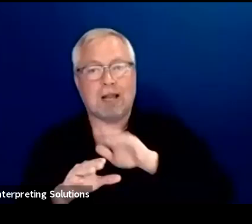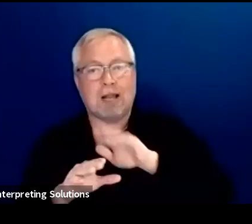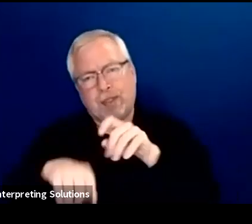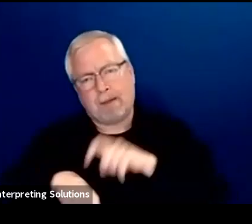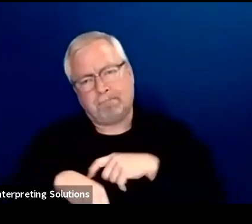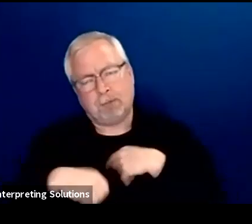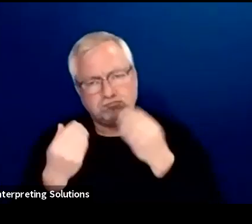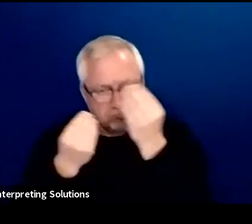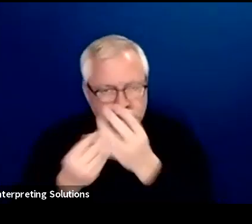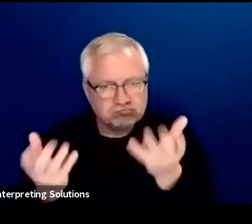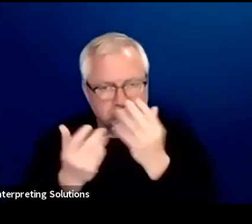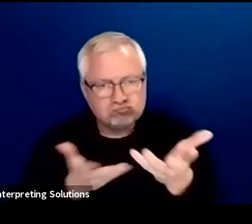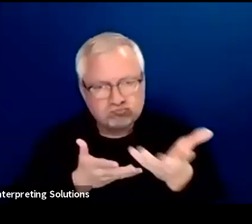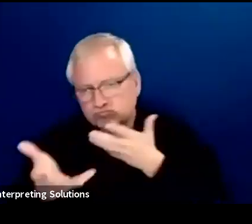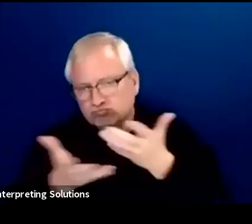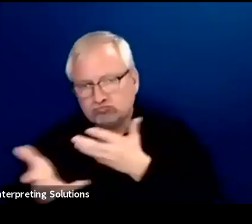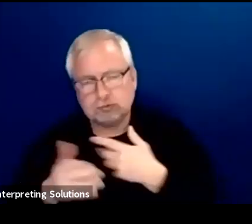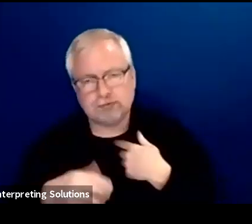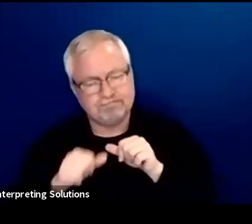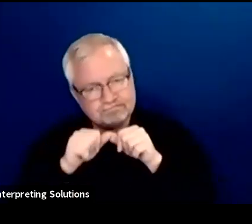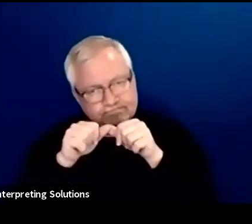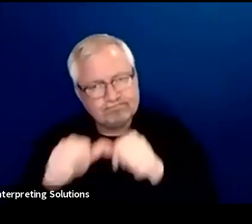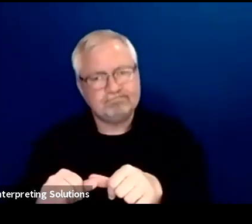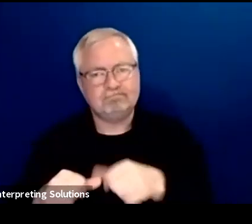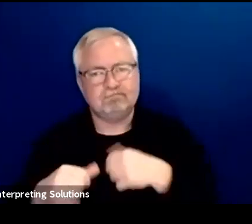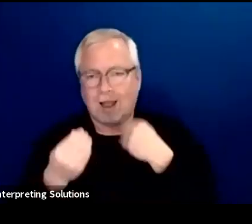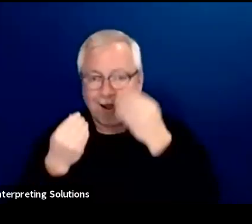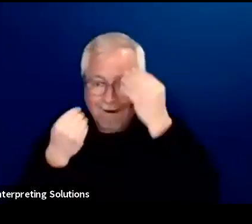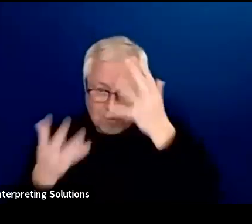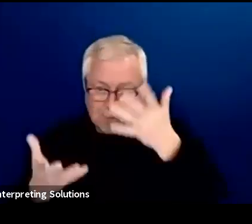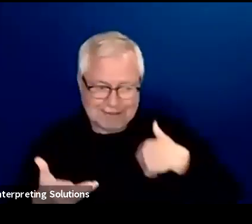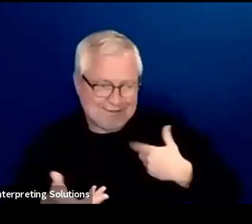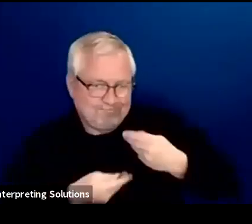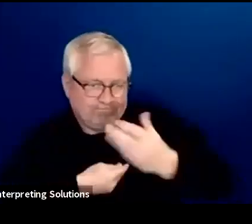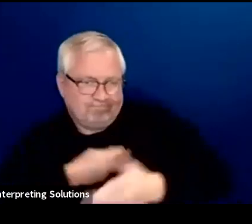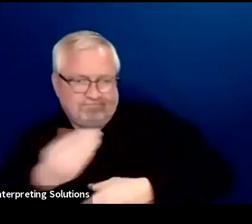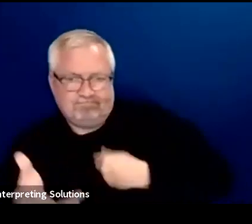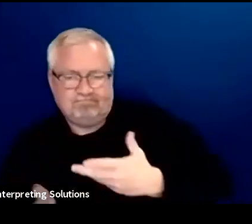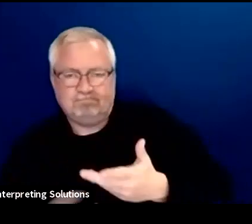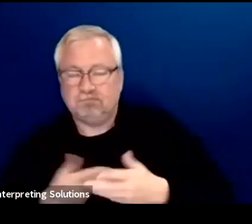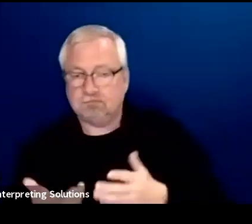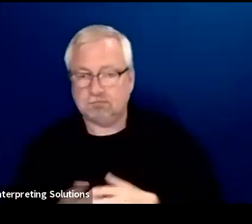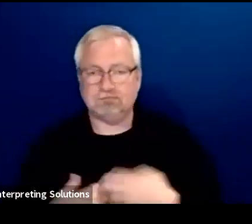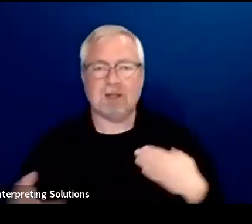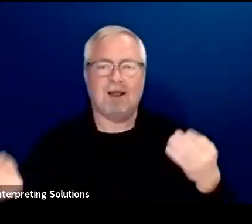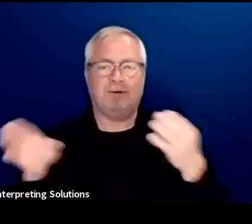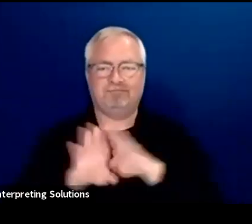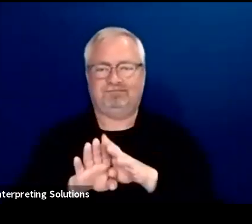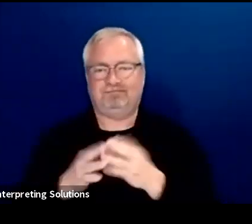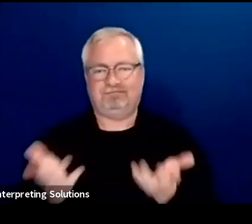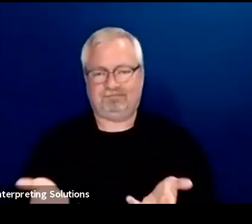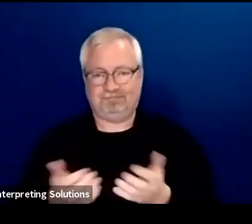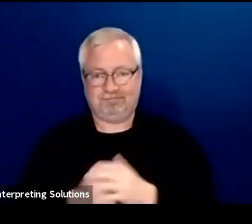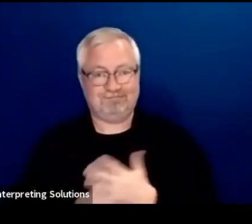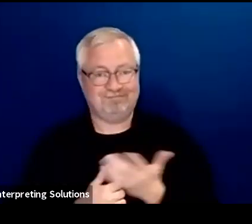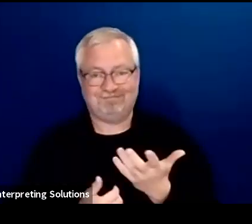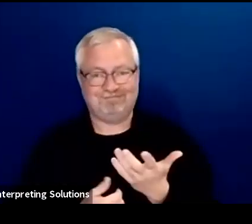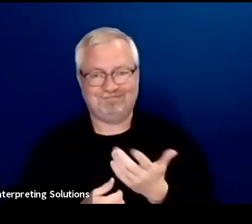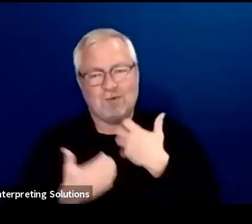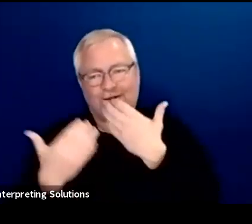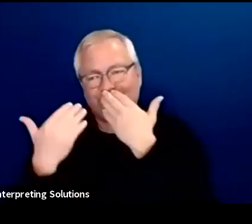to share as much information as we can. And I've ended these by being incredibly thankful. And